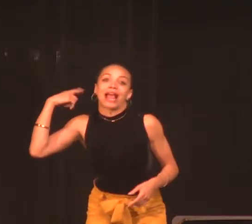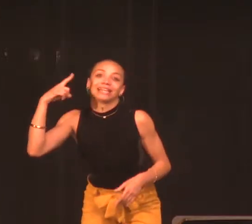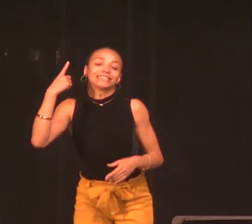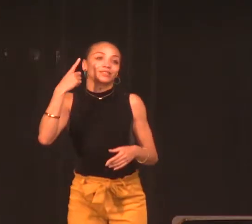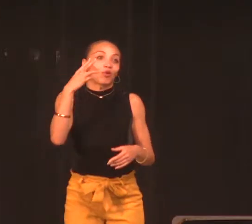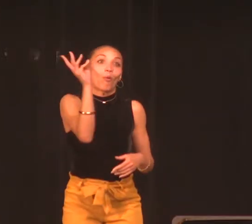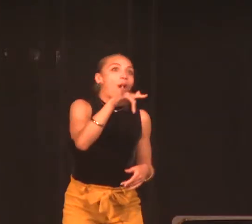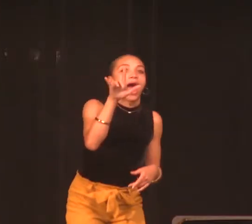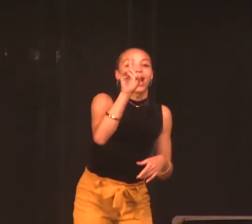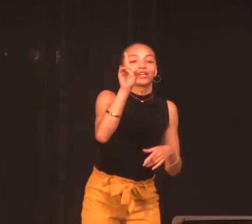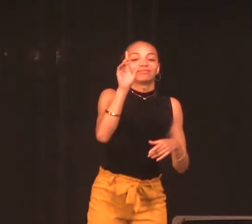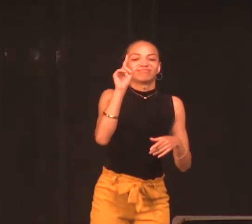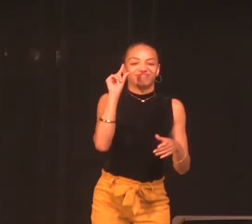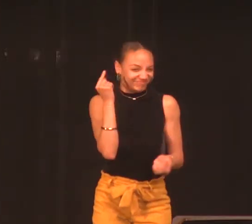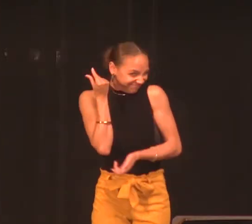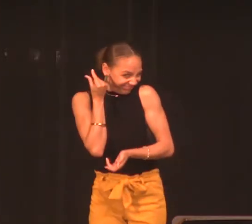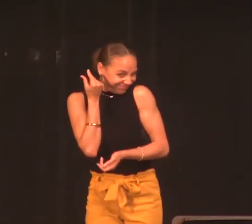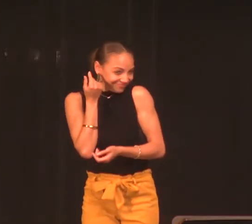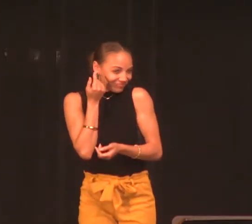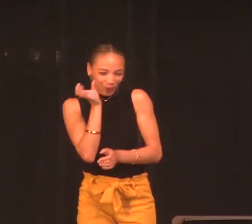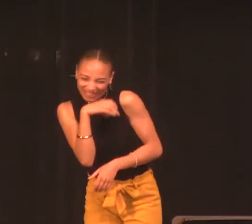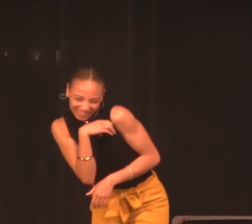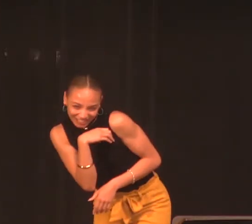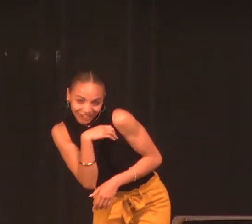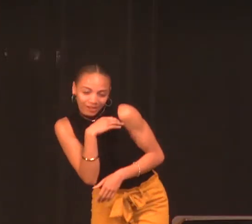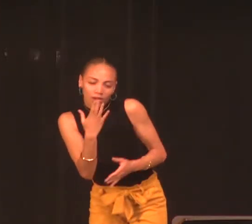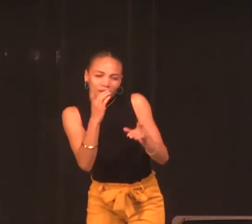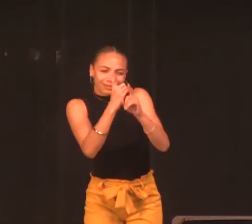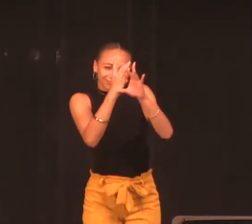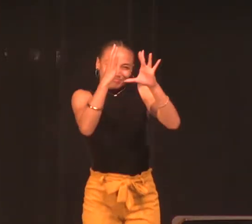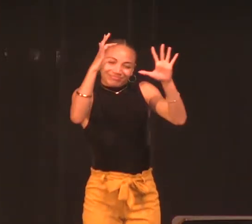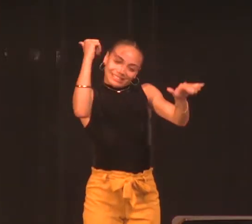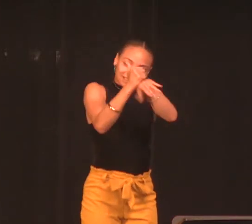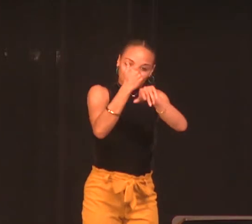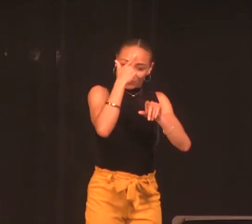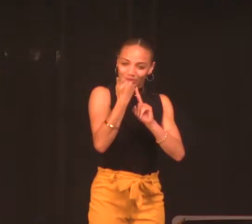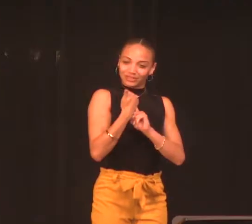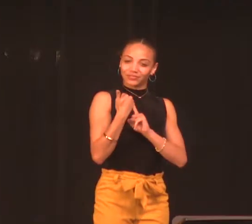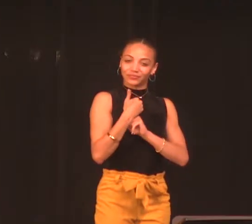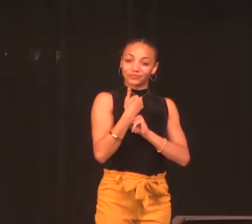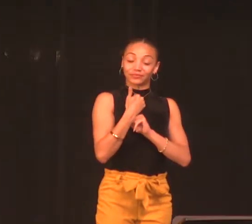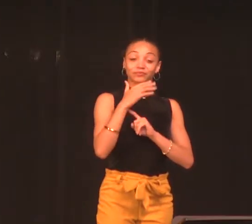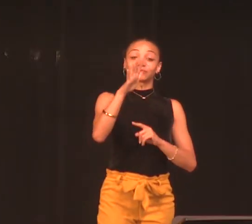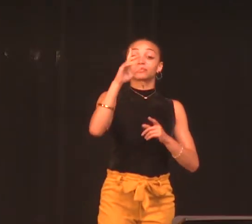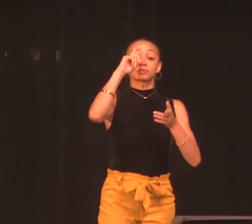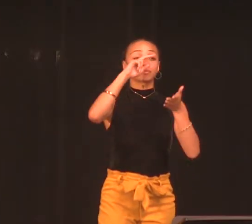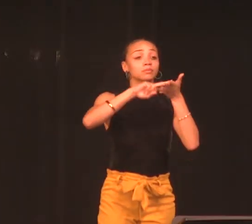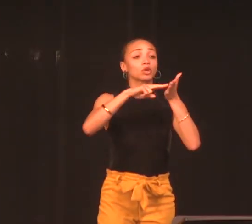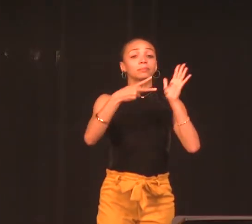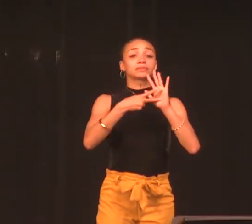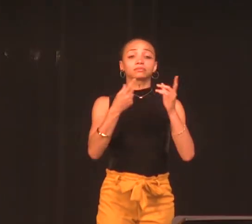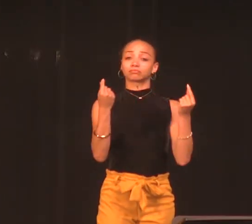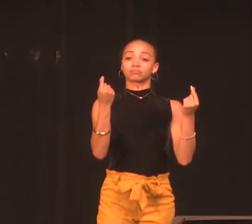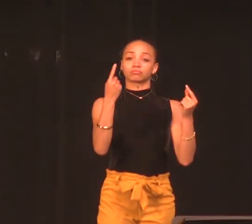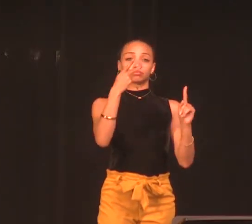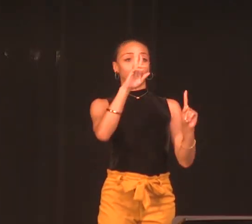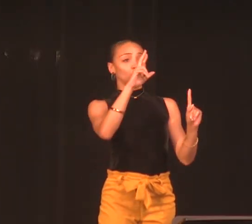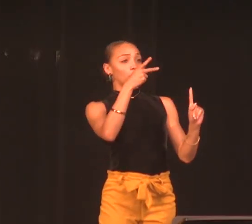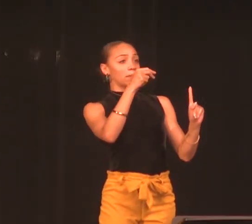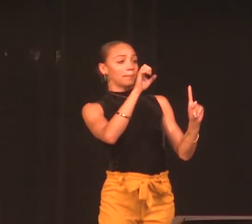Whatever you dream, whether it is crazy or wild or seems weird, whatever that dream is, Make it for